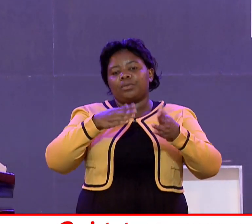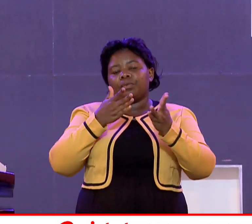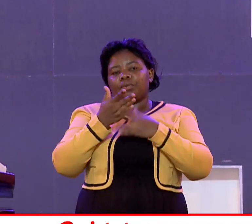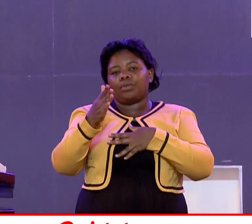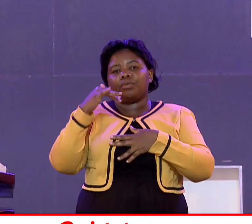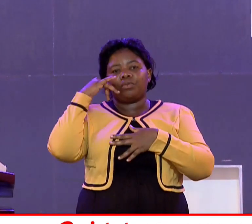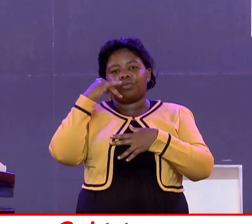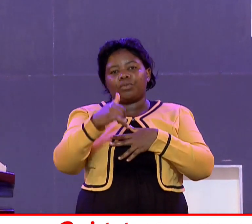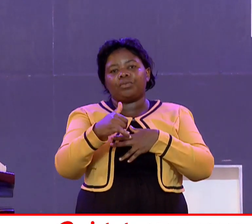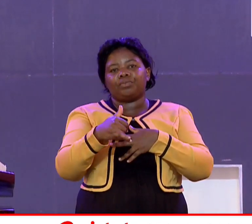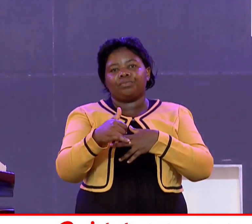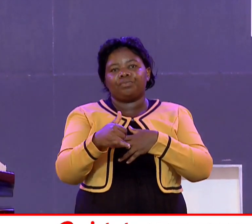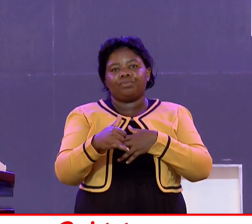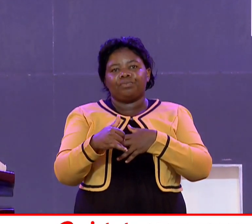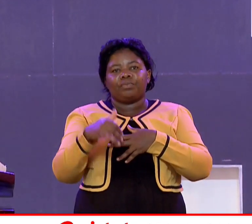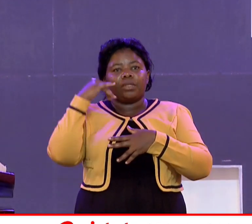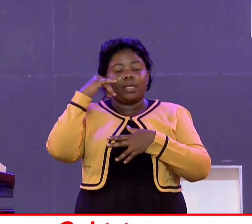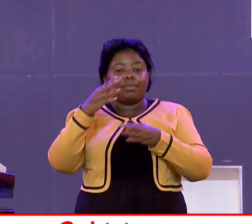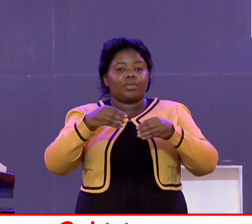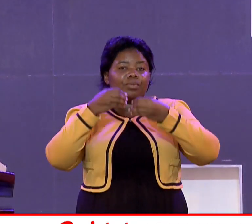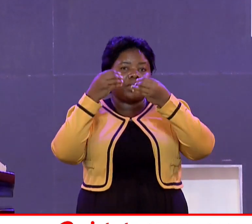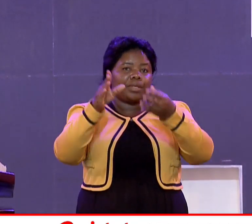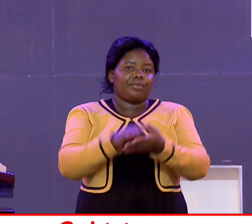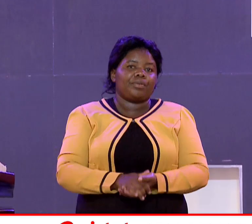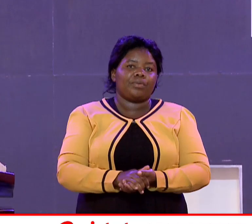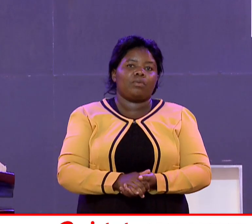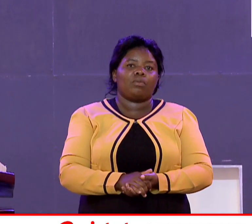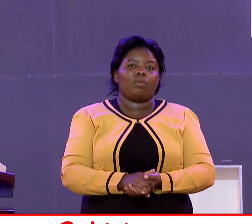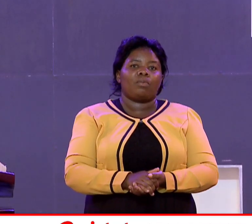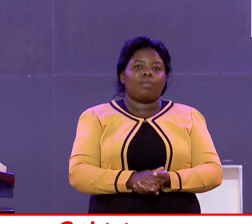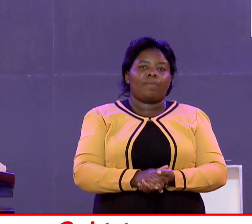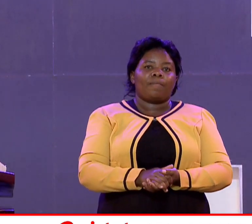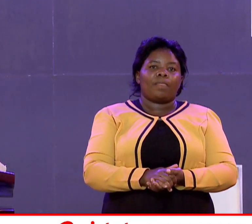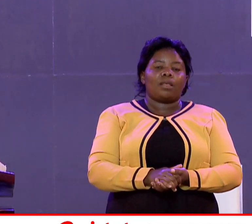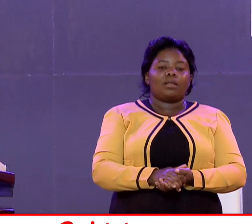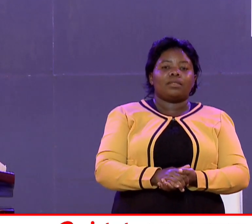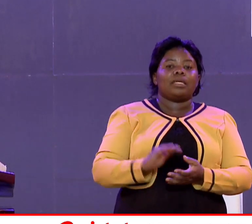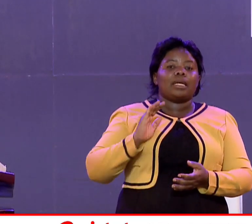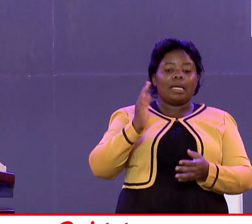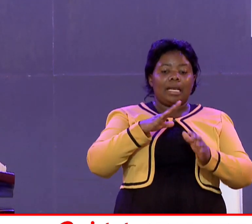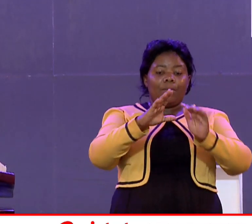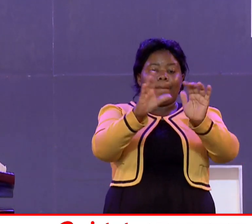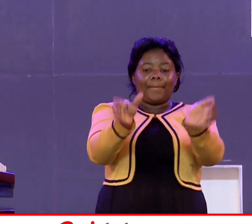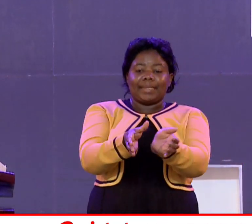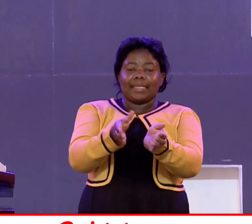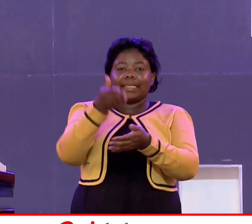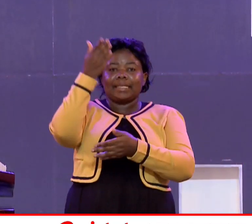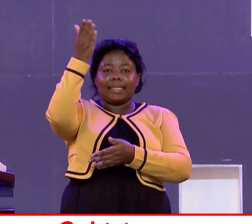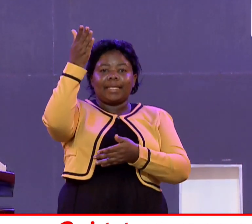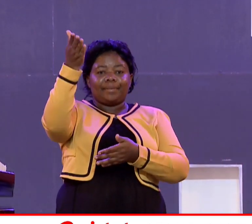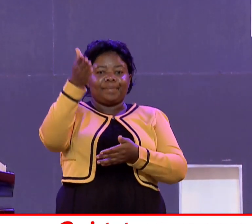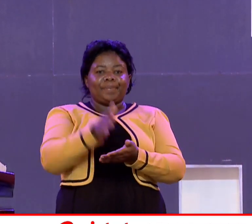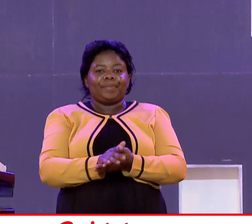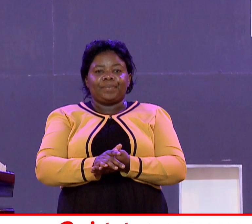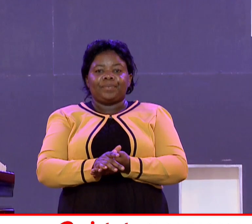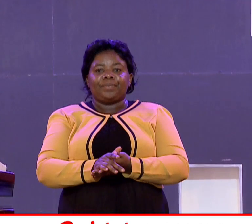in the virtual way. In numbers, no, ze tusoma. These numbers that we are going to read. Baby, Bobby, a fair, yo, jemuli. Our baskets, that